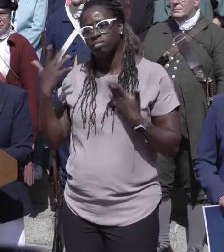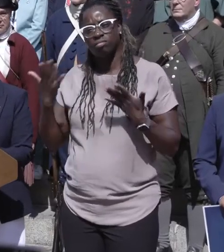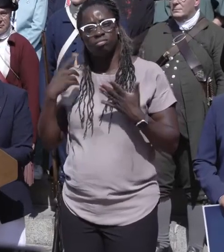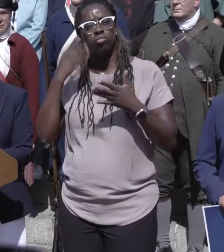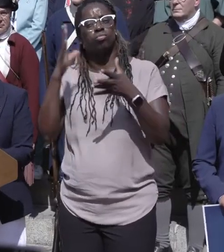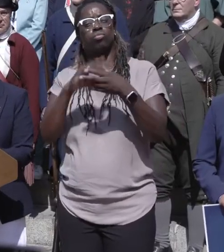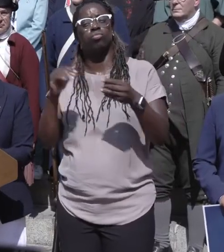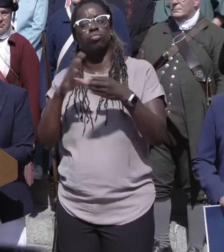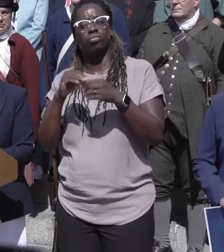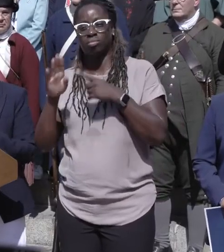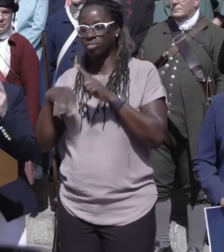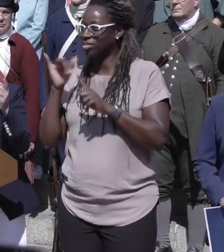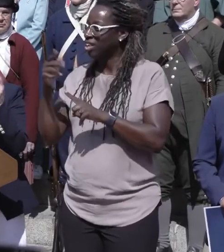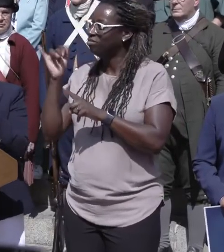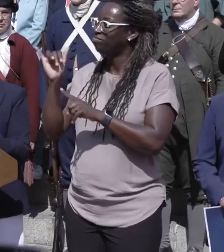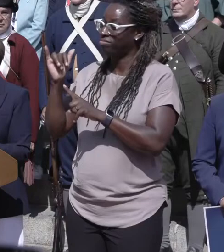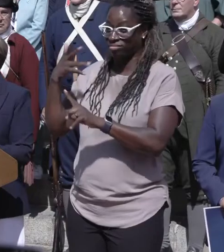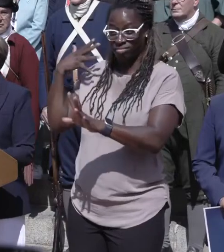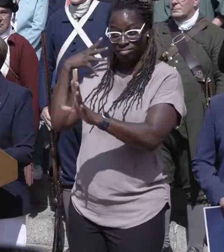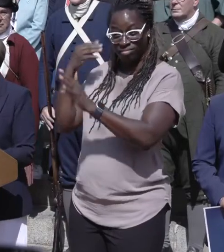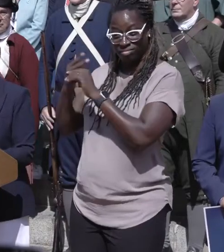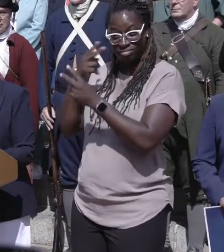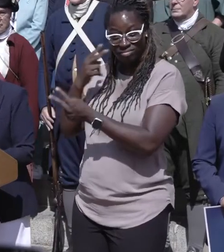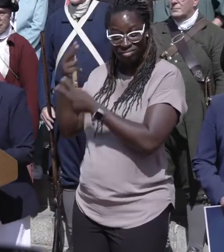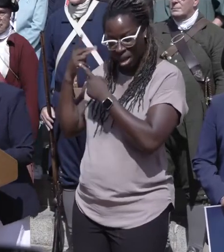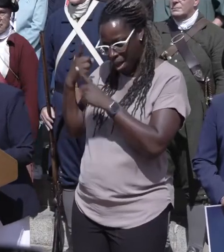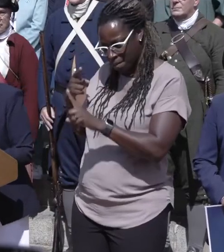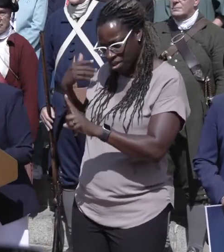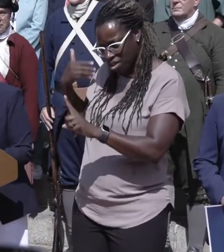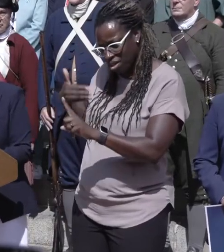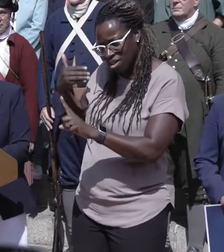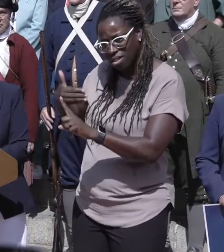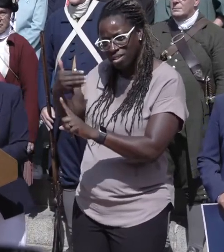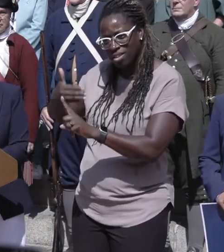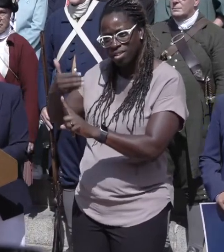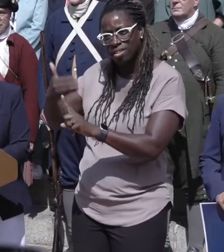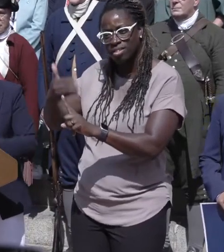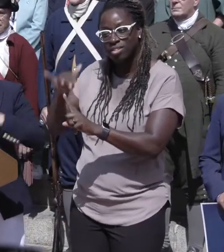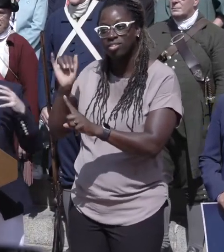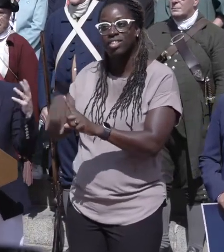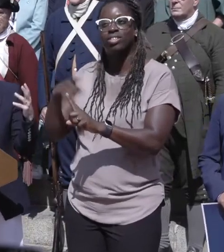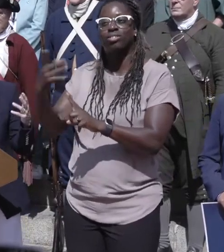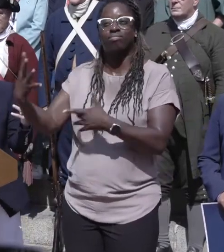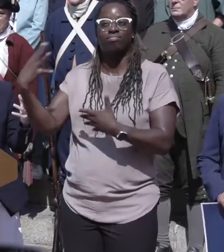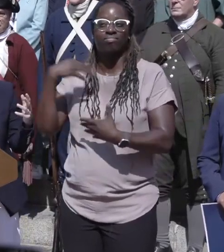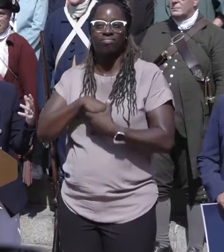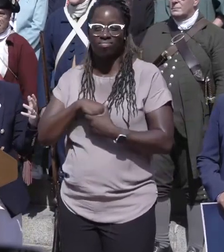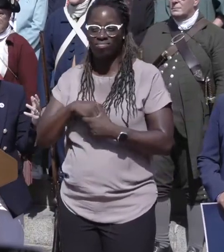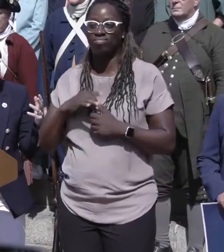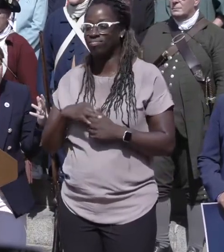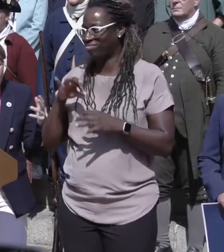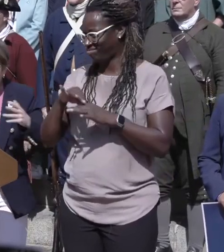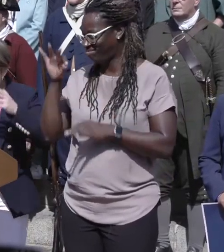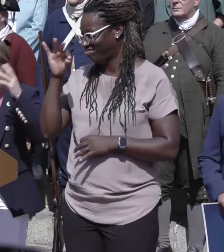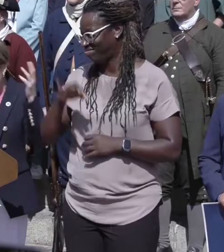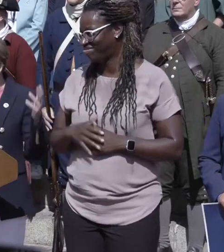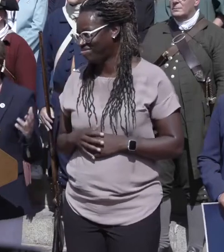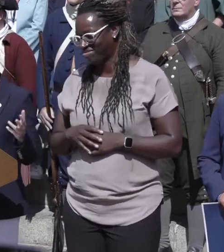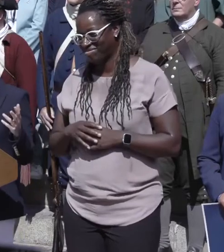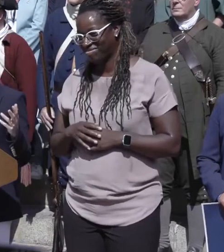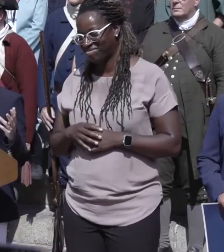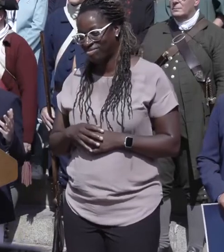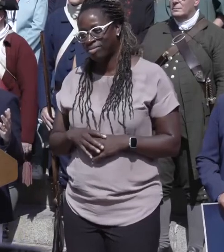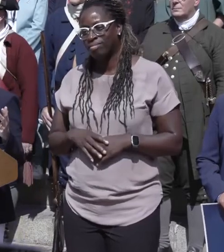great celebration. It's also important as we move through this year and the following year that we tell that story with all